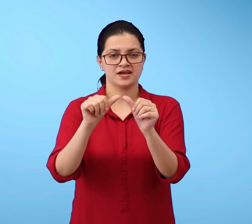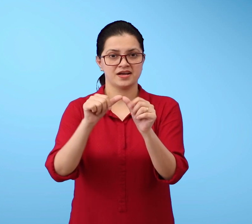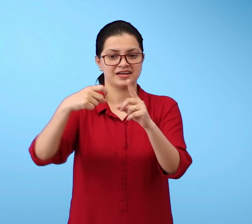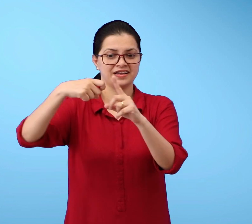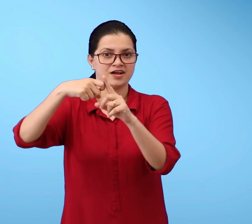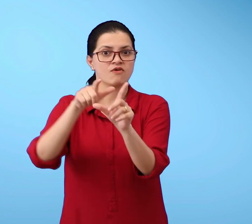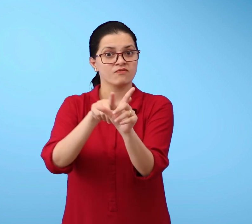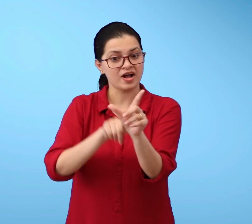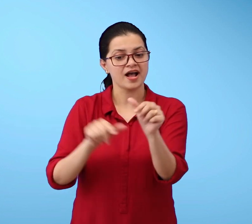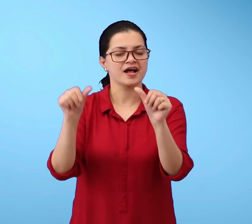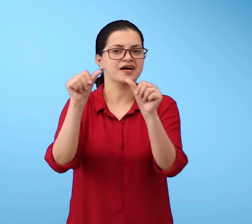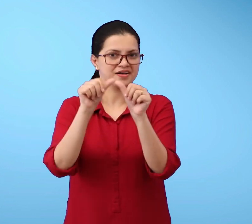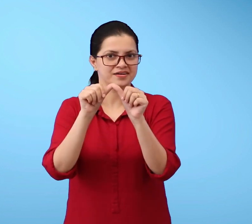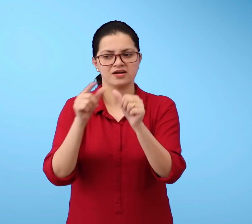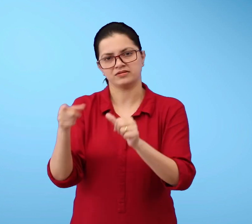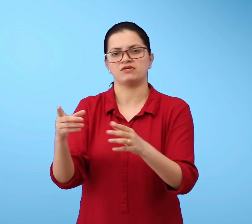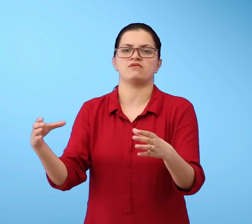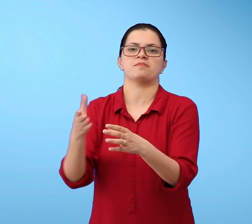known as the Sakya Gana.